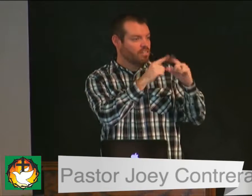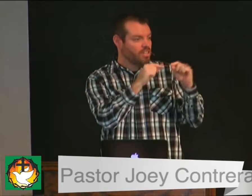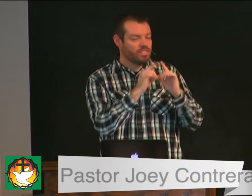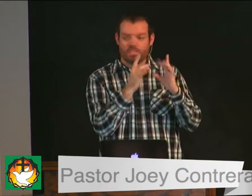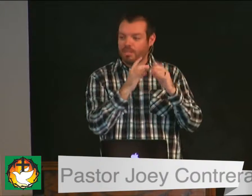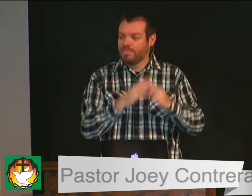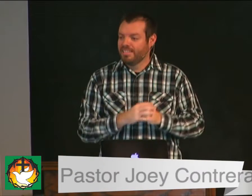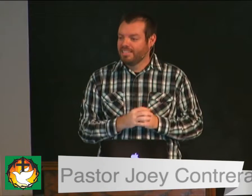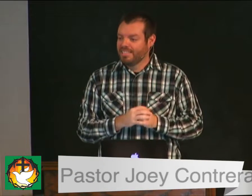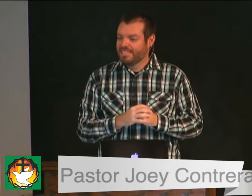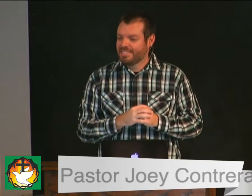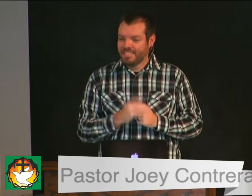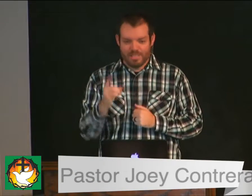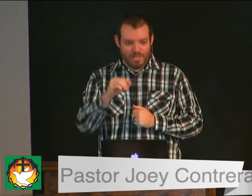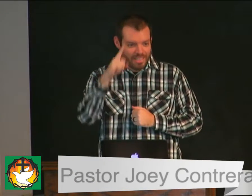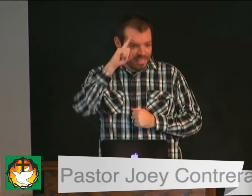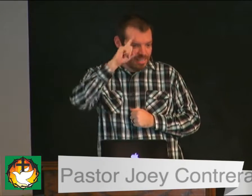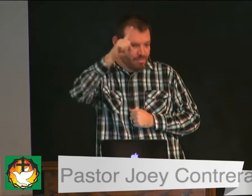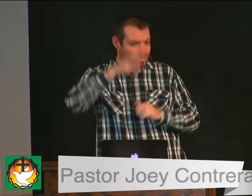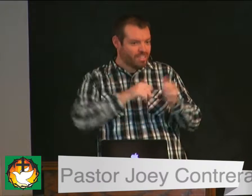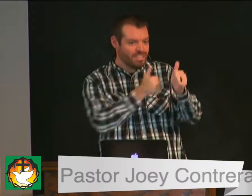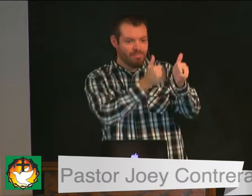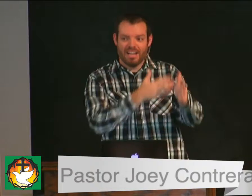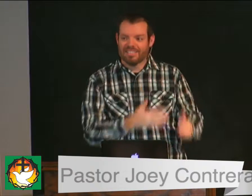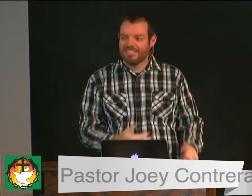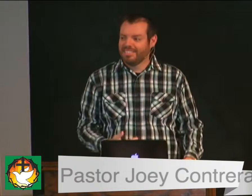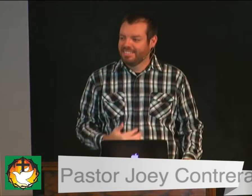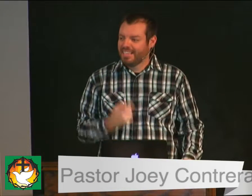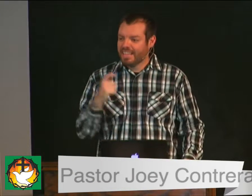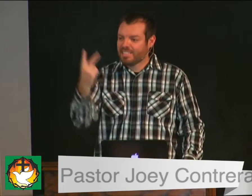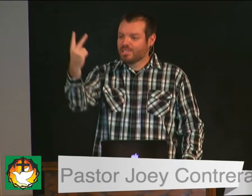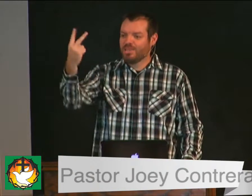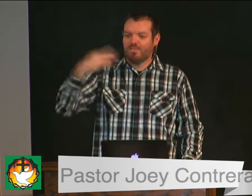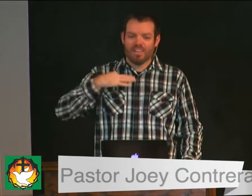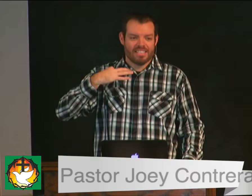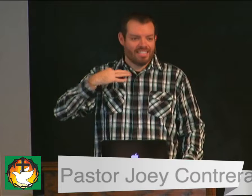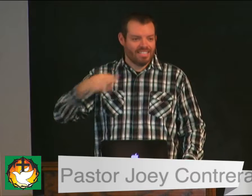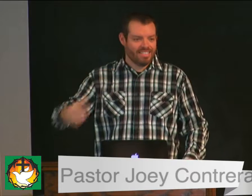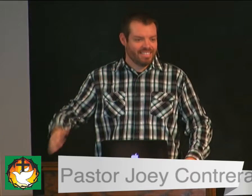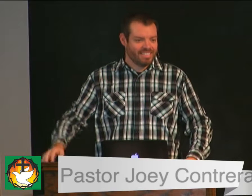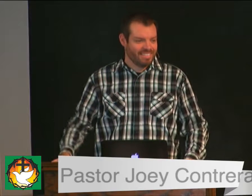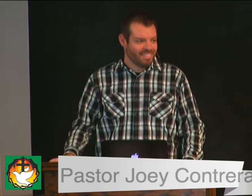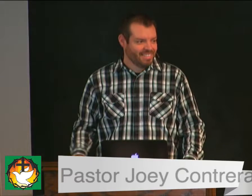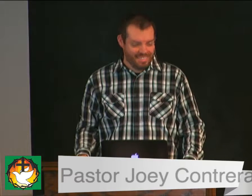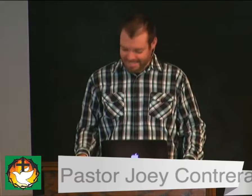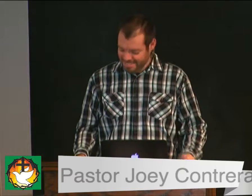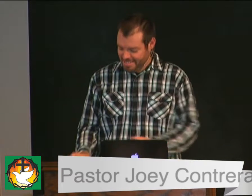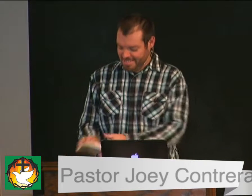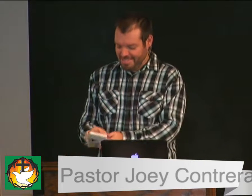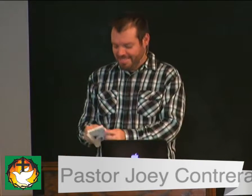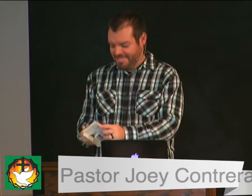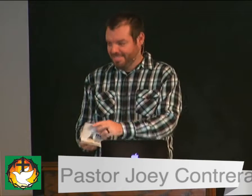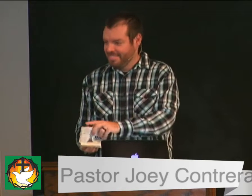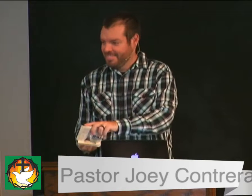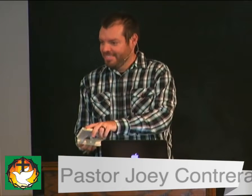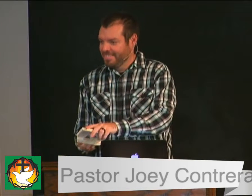$5 gift card to Starbucks. So do you think you're smarter than an apostle? I need two volunteers.